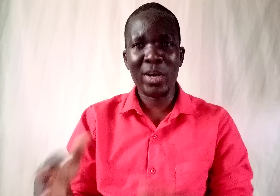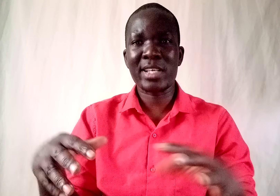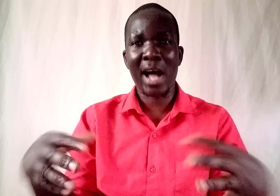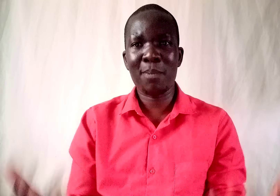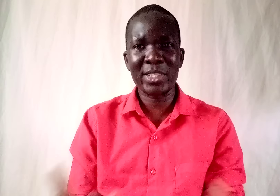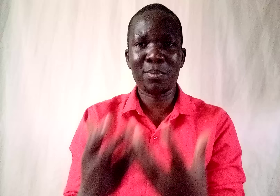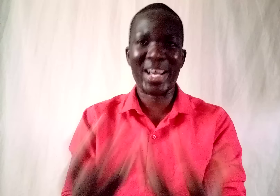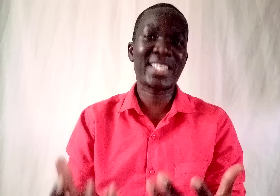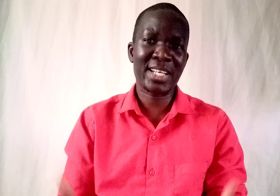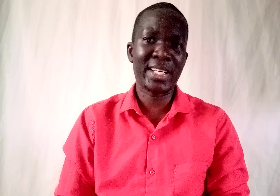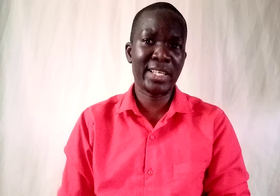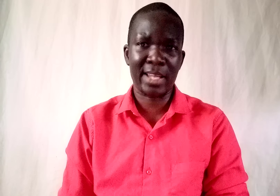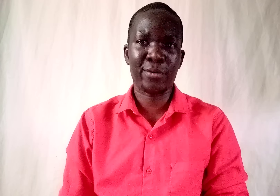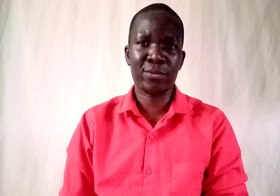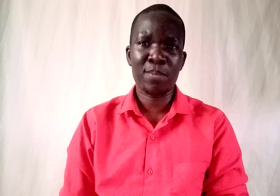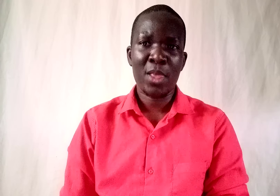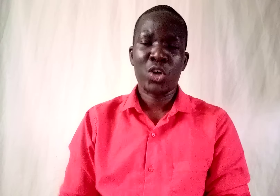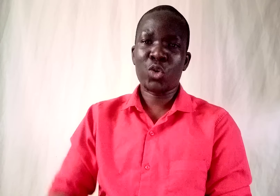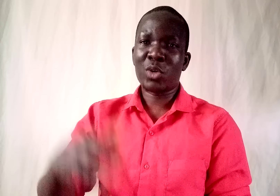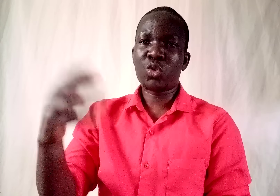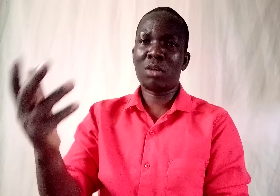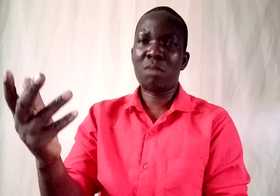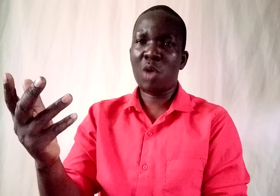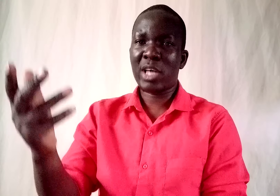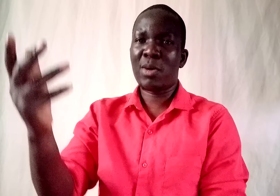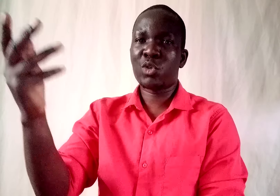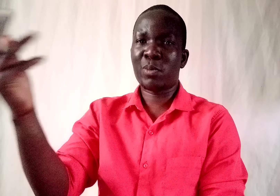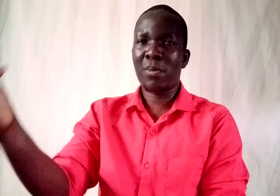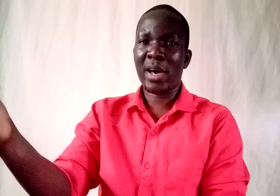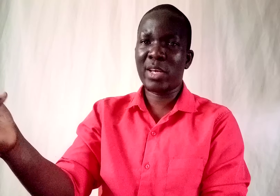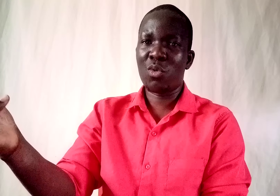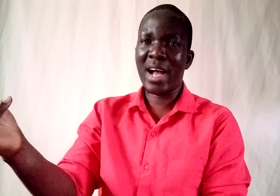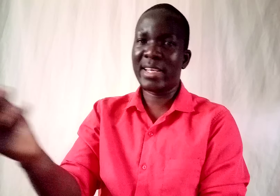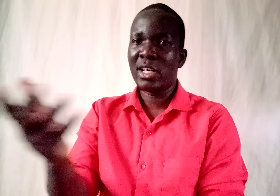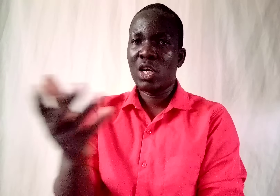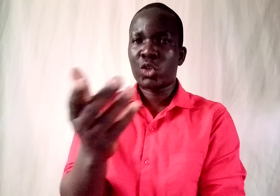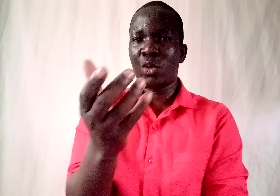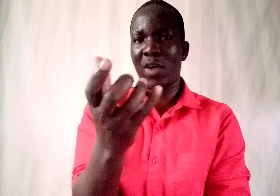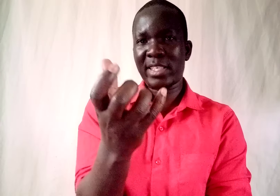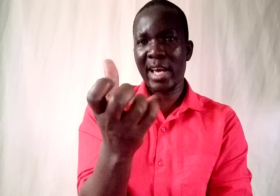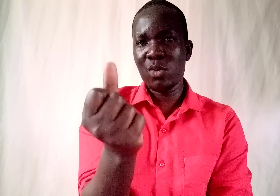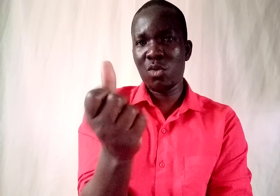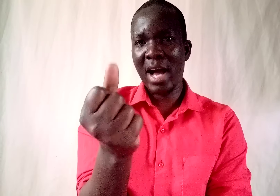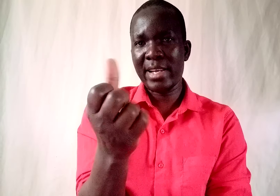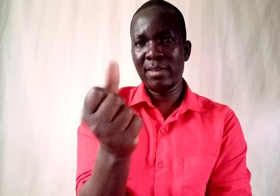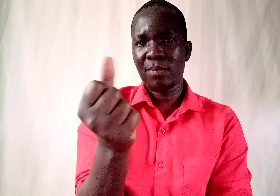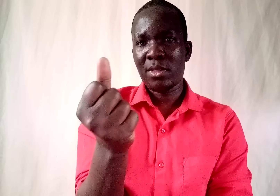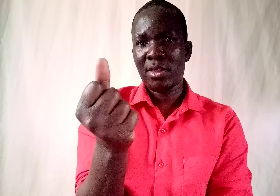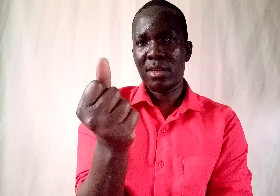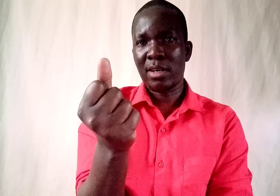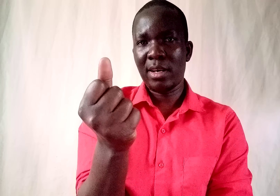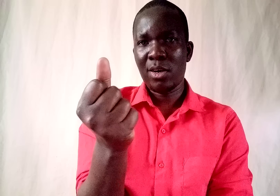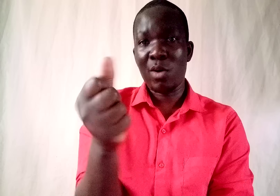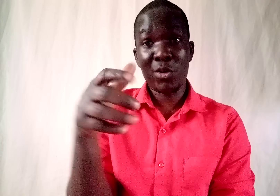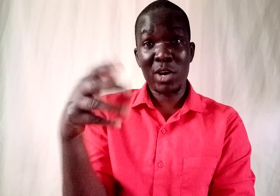it happens practically in life. So you want to talk about someone who was preparing ugali. So you first sign ugali, whoever you are